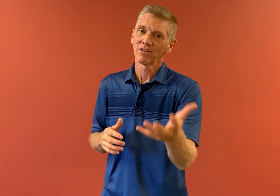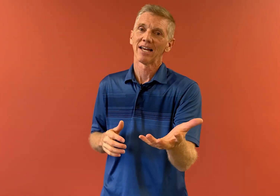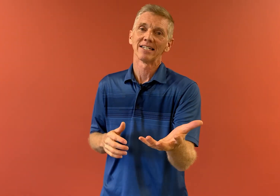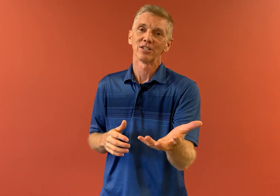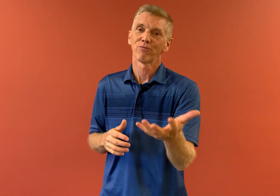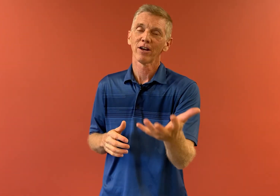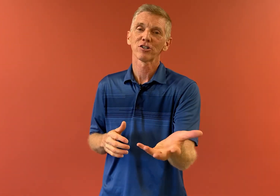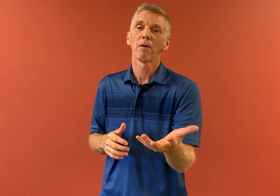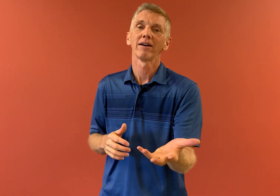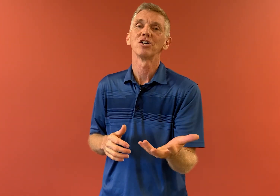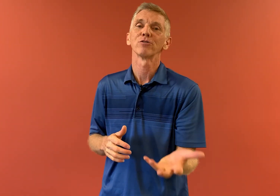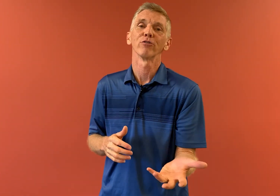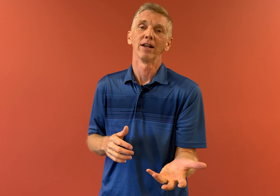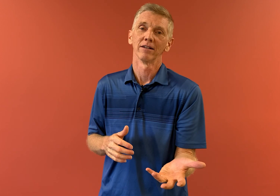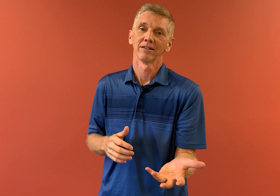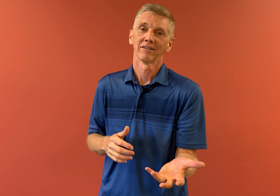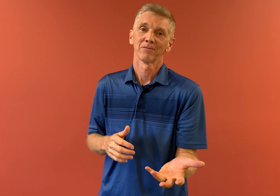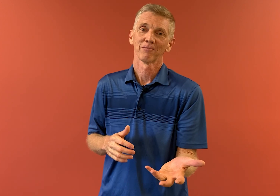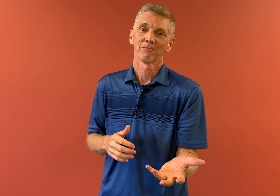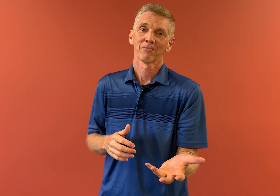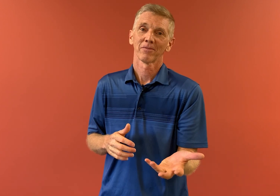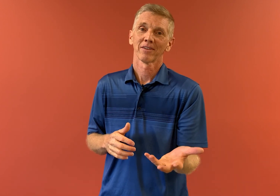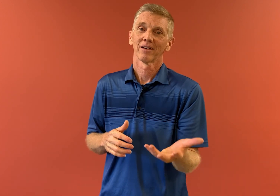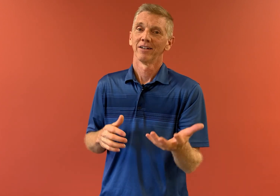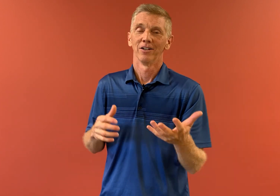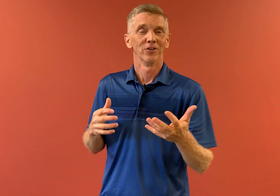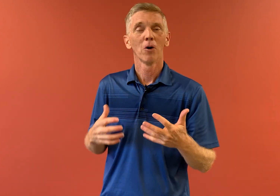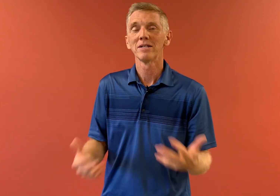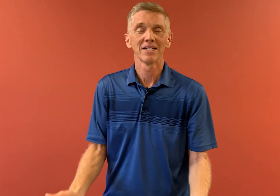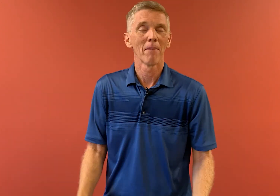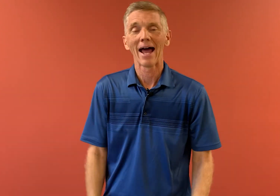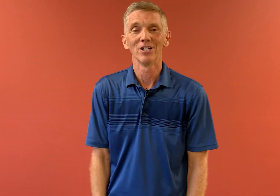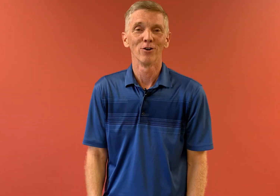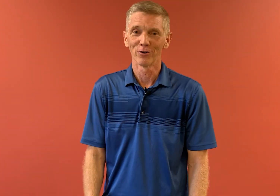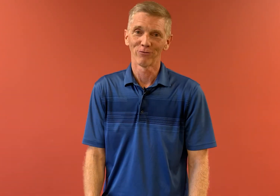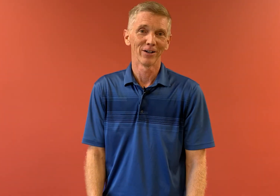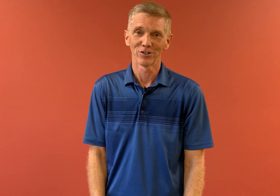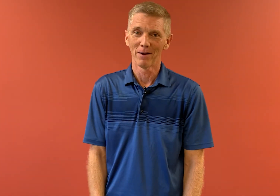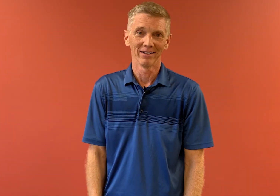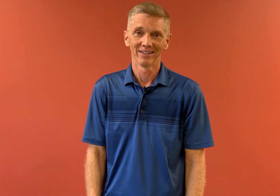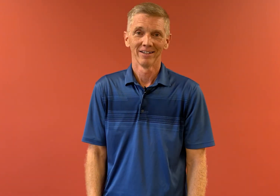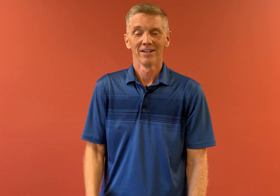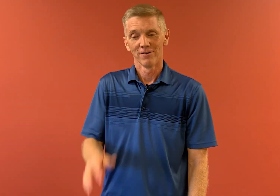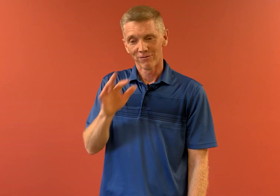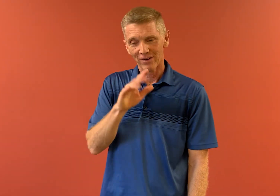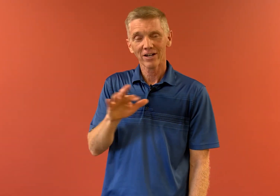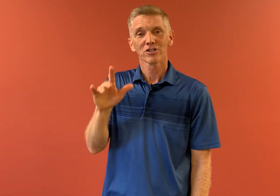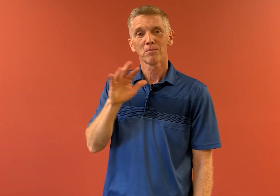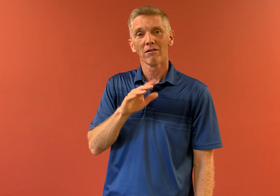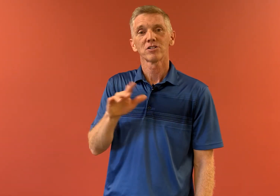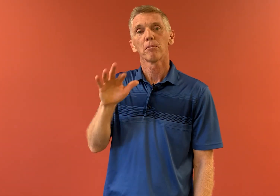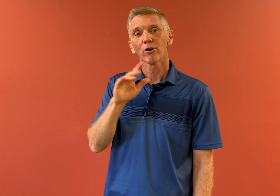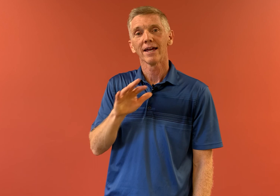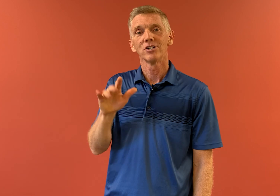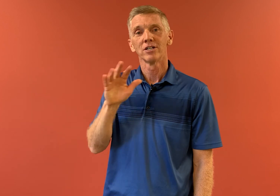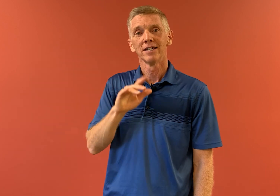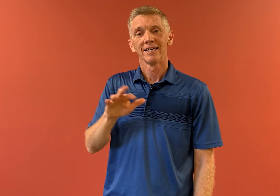emphasizing this, finger spelling is your friend. Nobody's getting mad at you if you're finger spelling. Finger spell is a bridge until